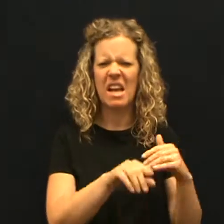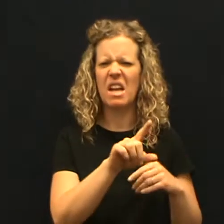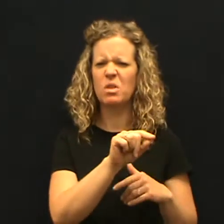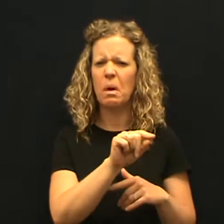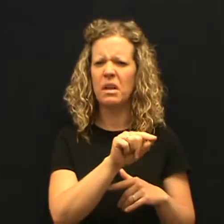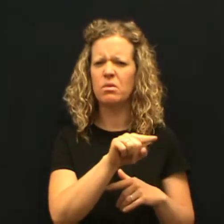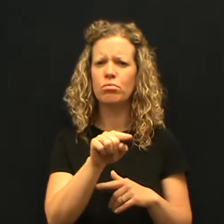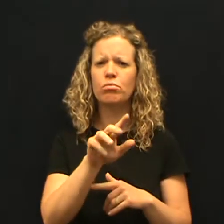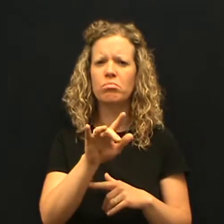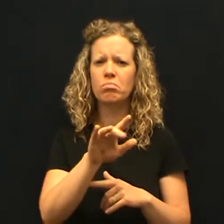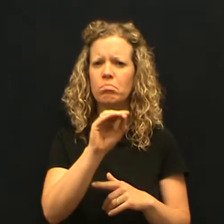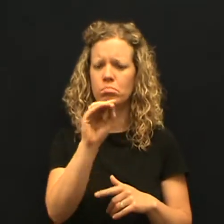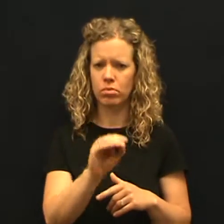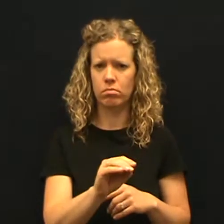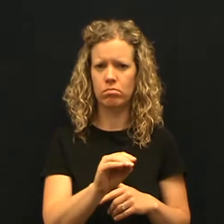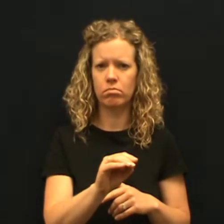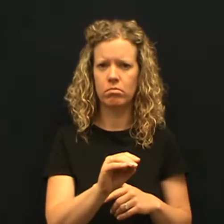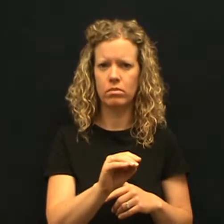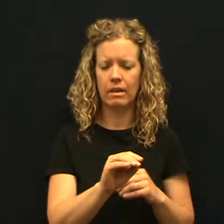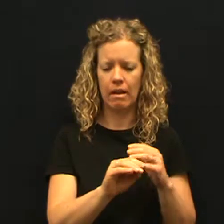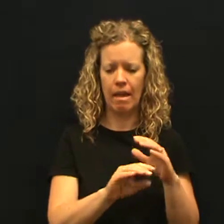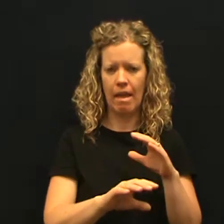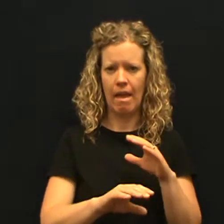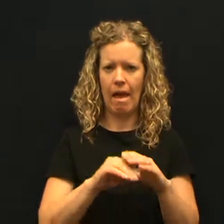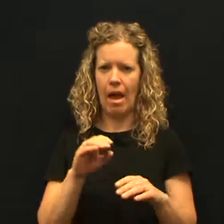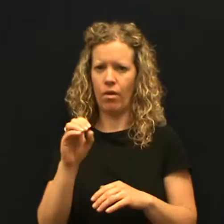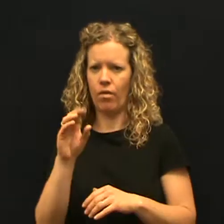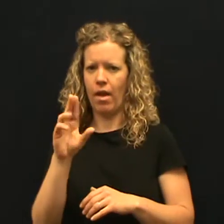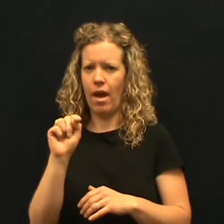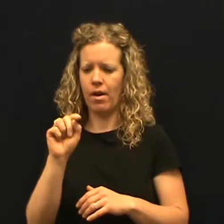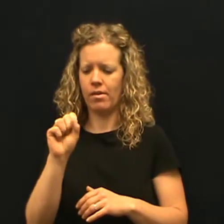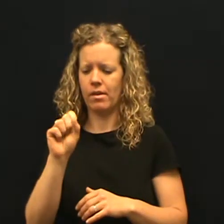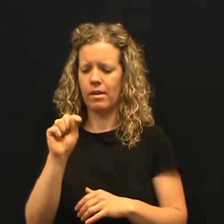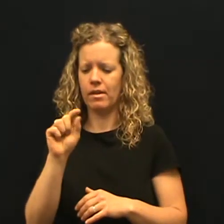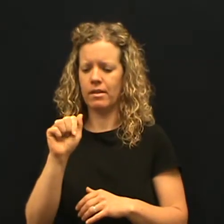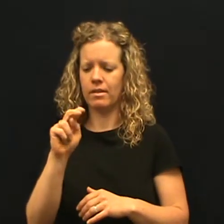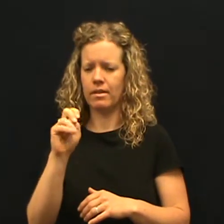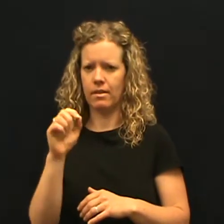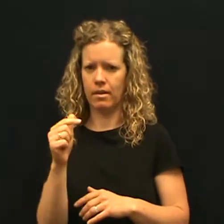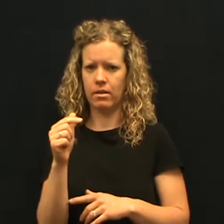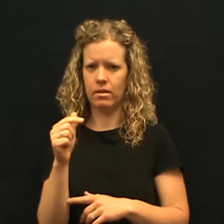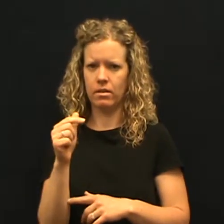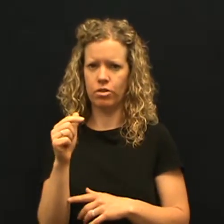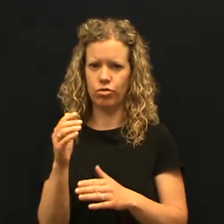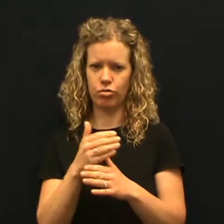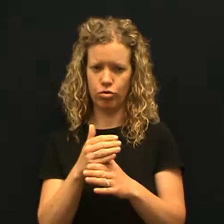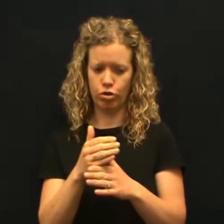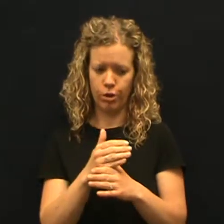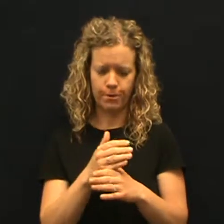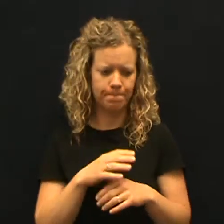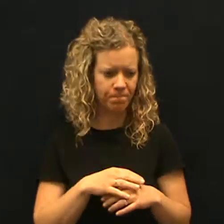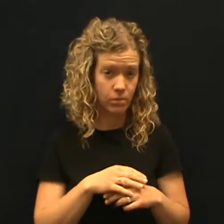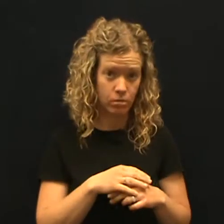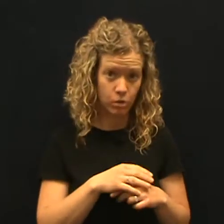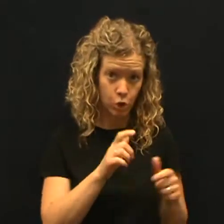25% of the outstanding shares of stock at this point. If that happens, we record the